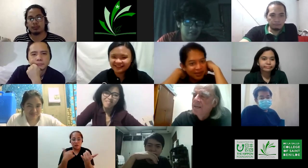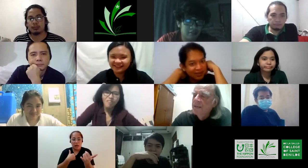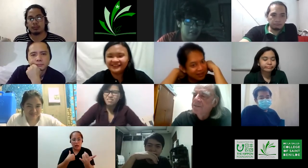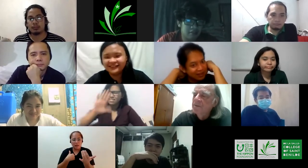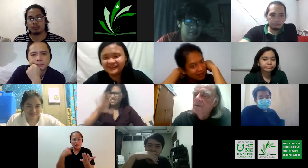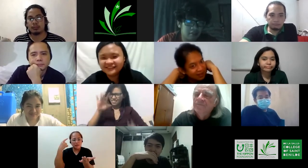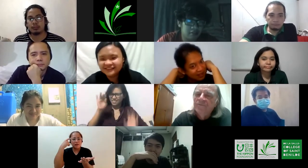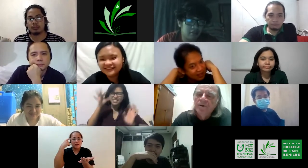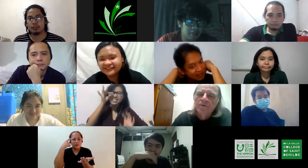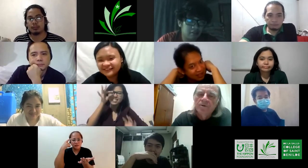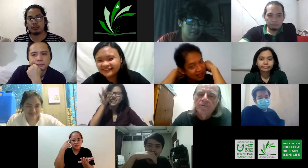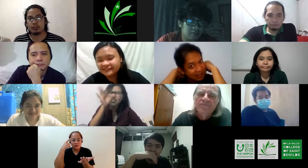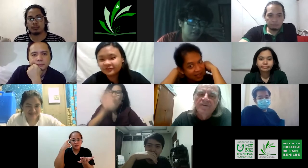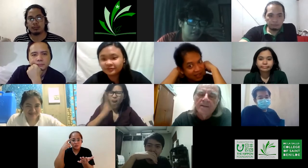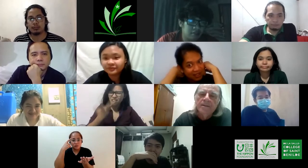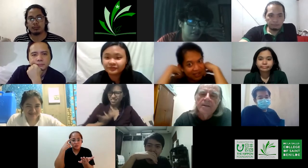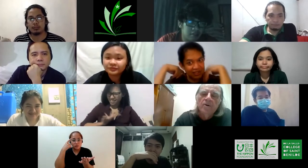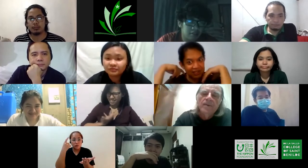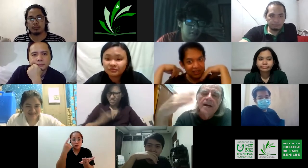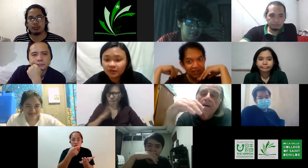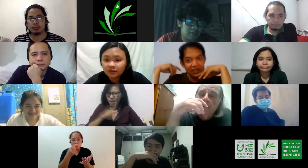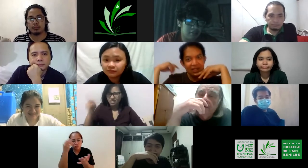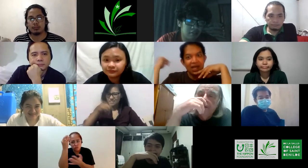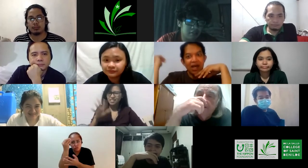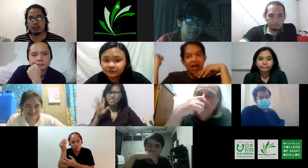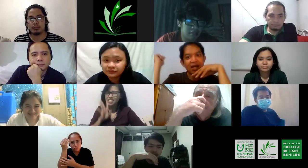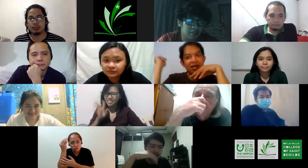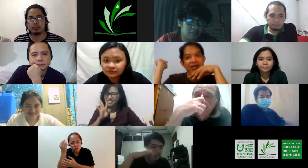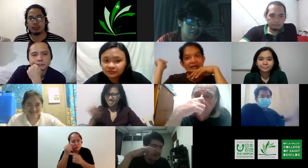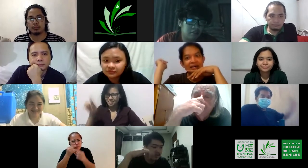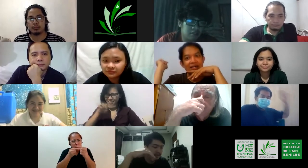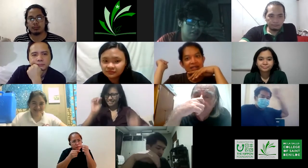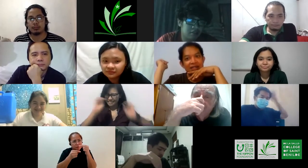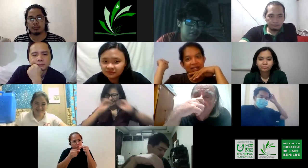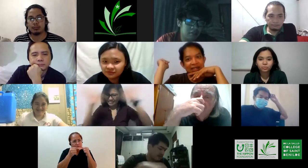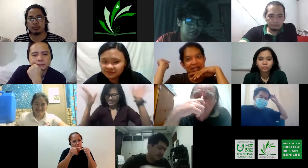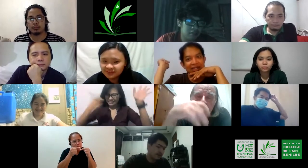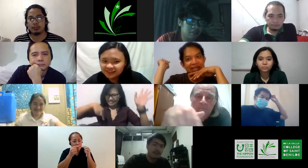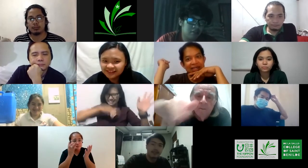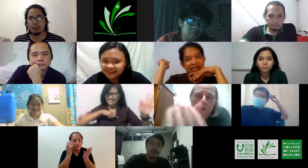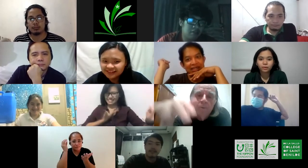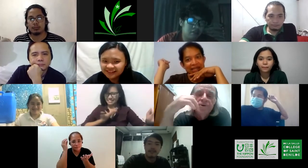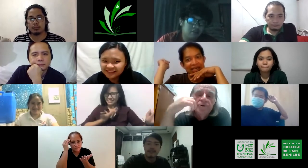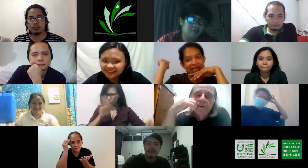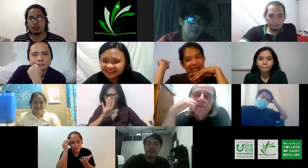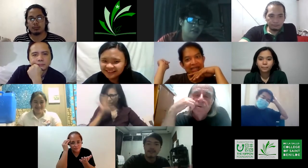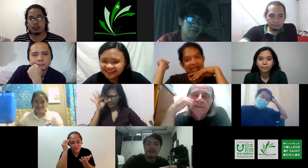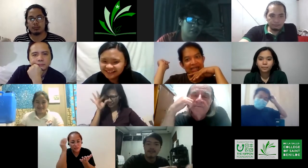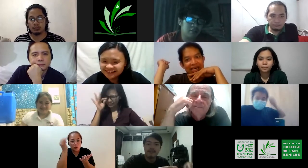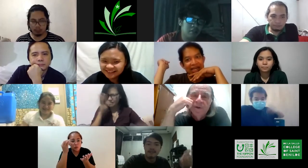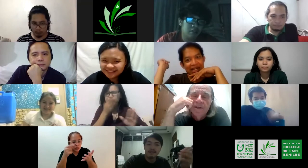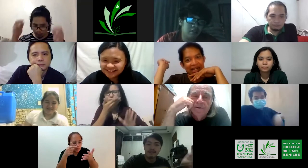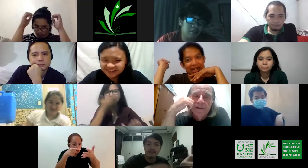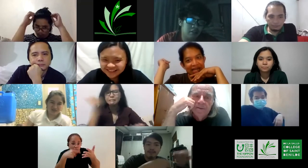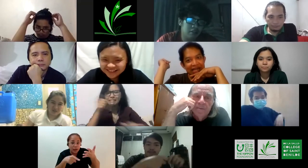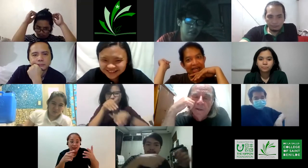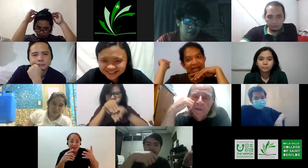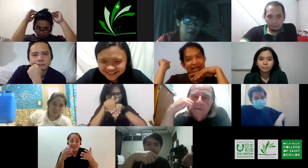it's good for you to reflect and go back on what you've been doing rather than